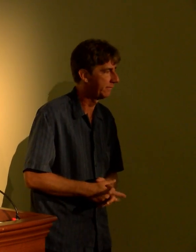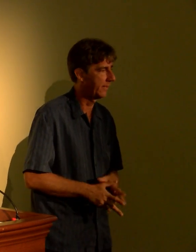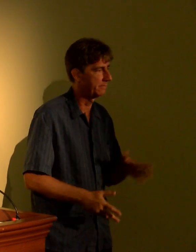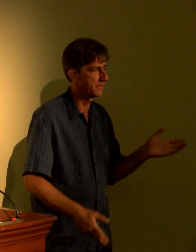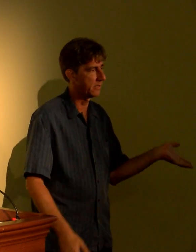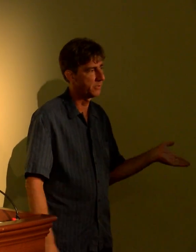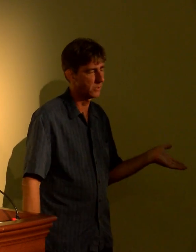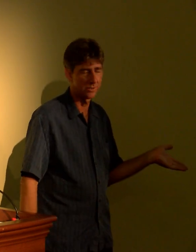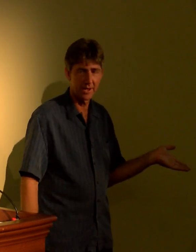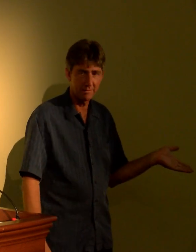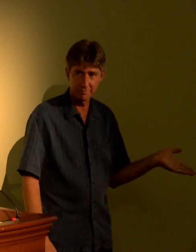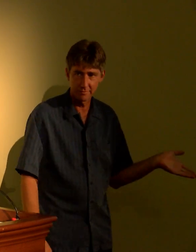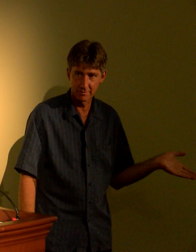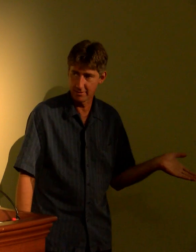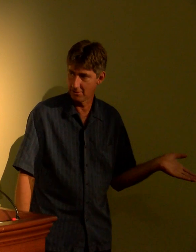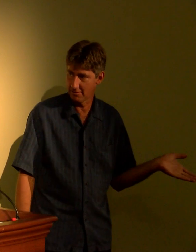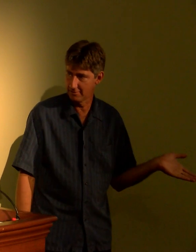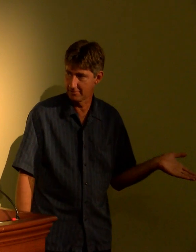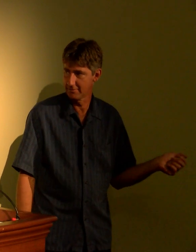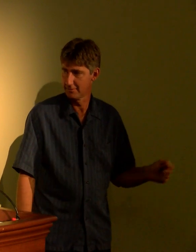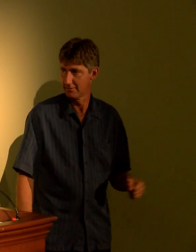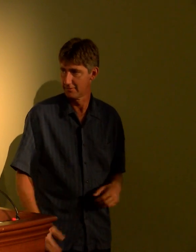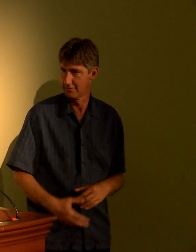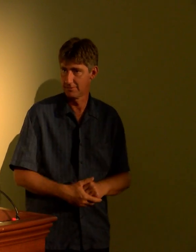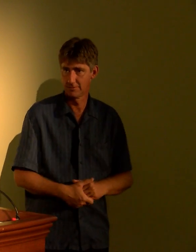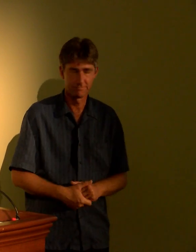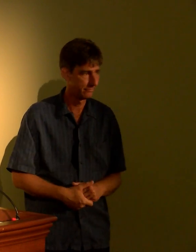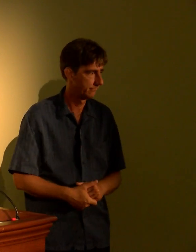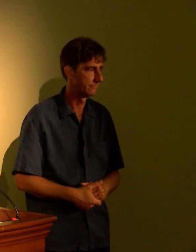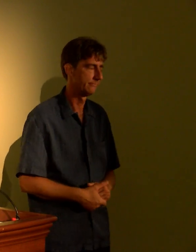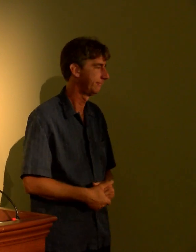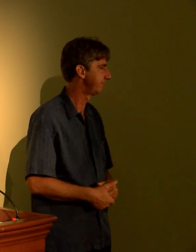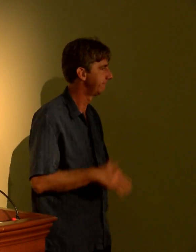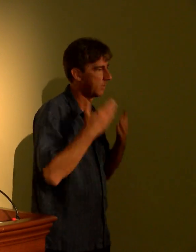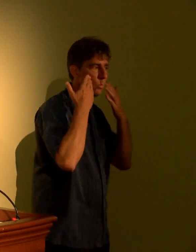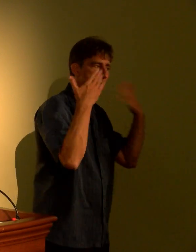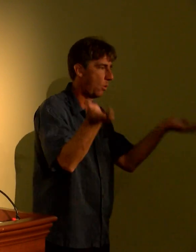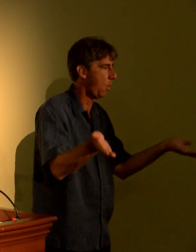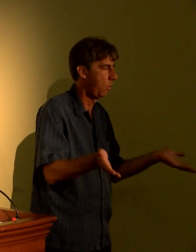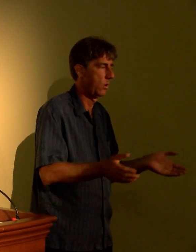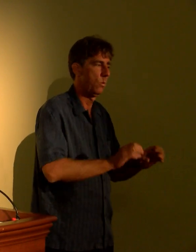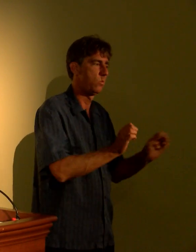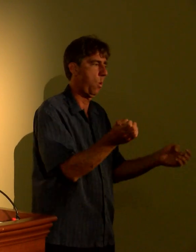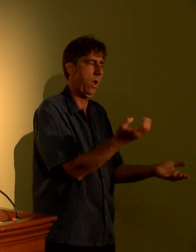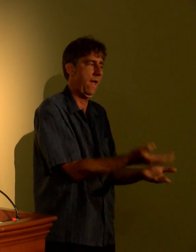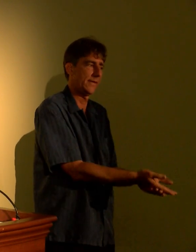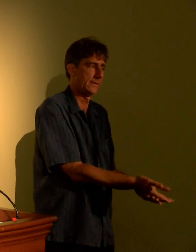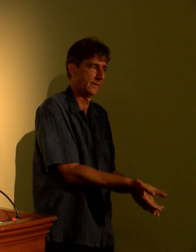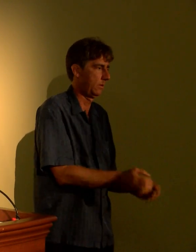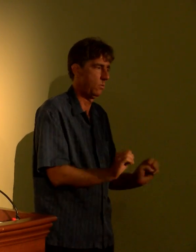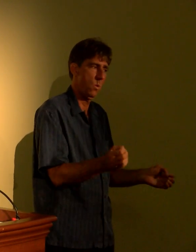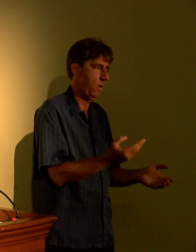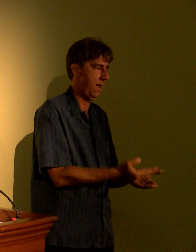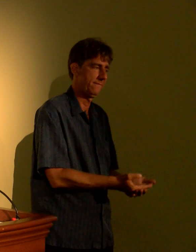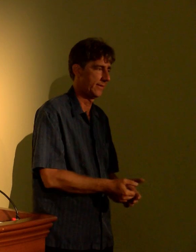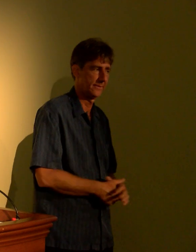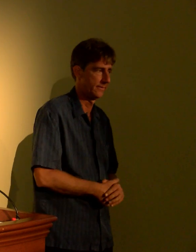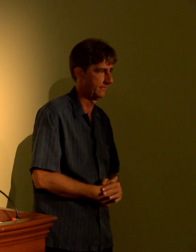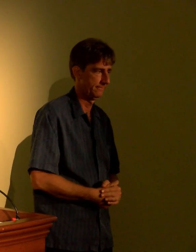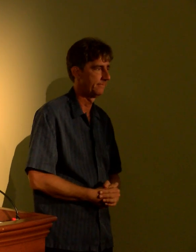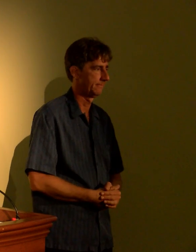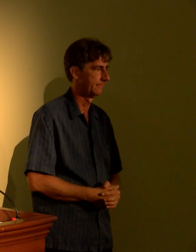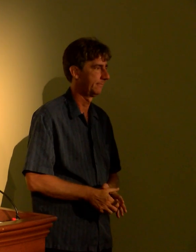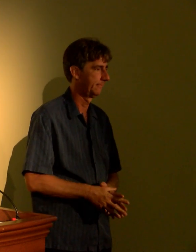Do you know if any of the subjects were deaf at all? We don't. We don't have any evidence that any of the subjects were deaf.